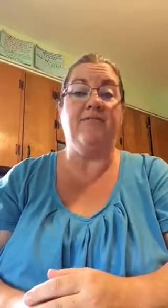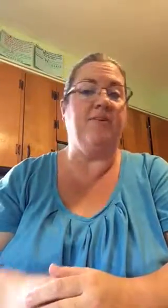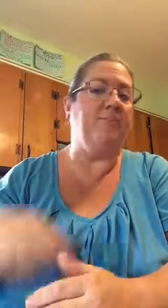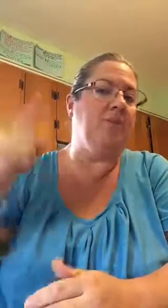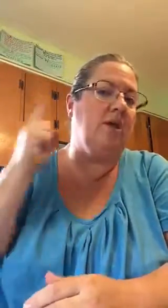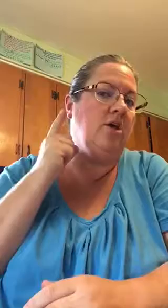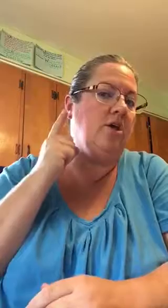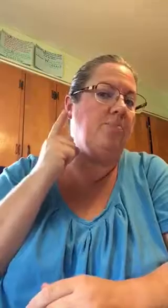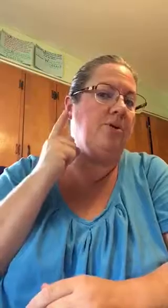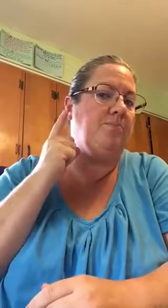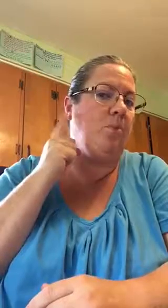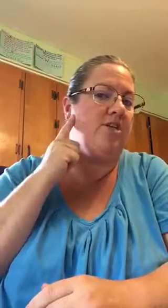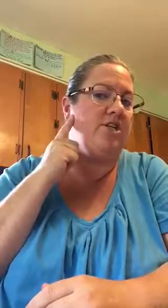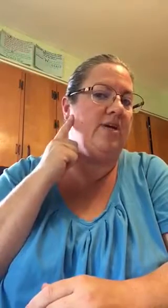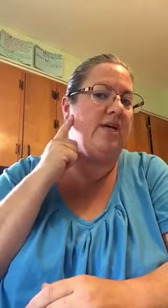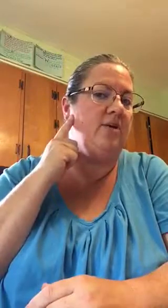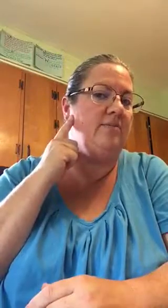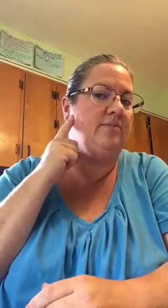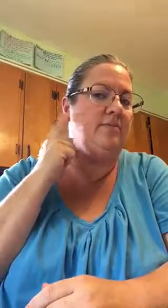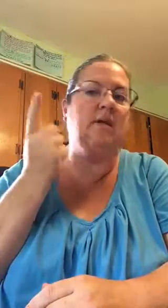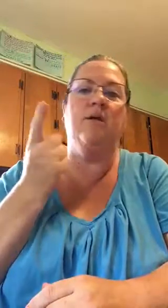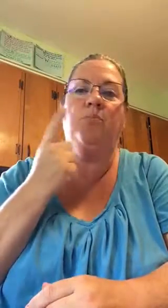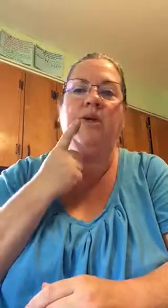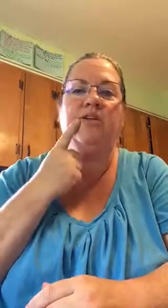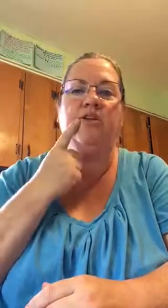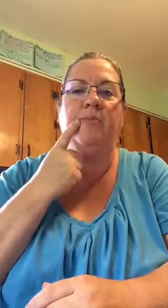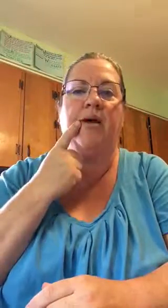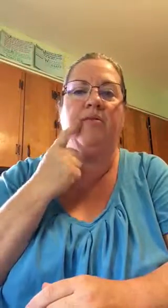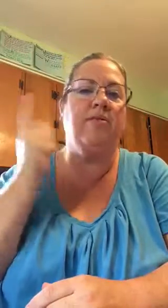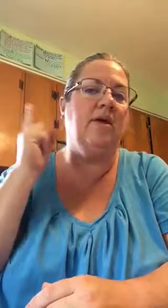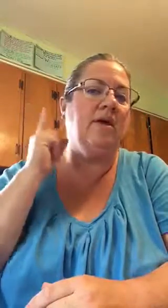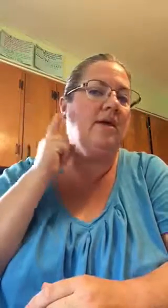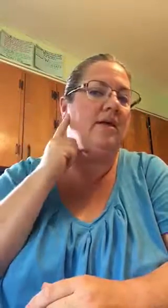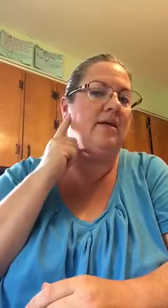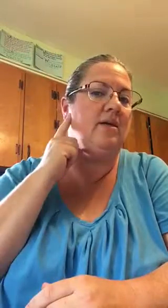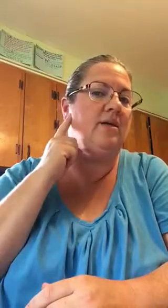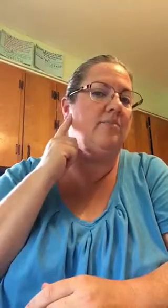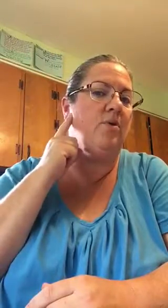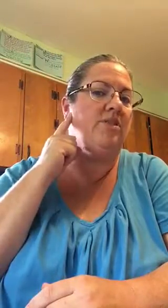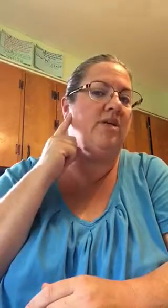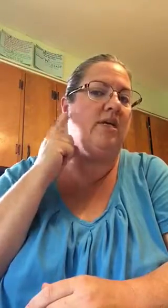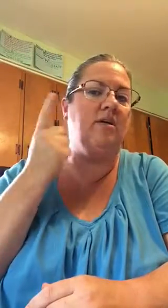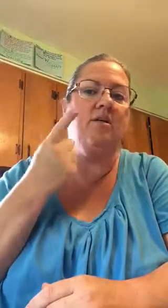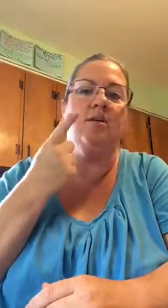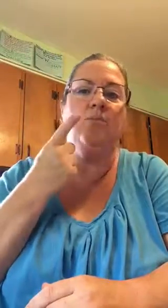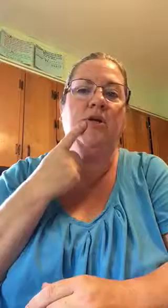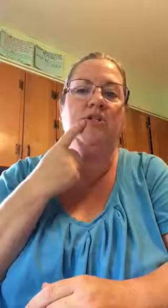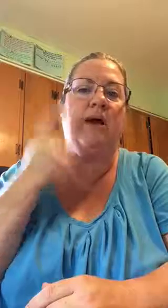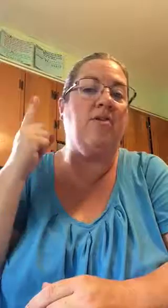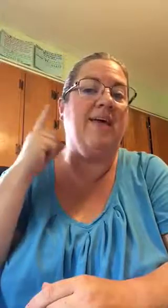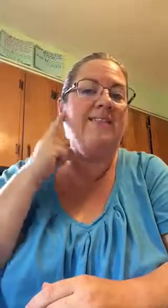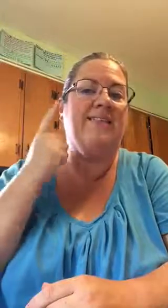Deaf. You can point to your ear, point to your mouth. Point your ear, point your mouth.